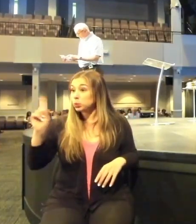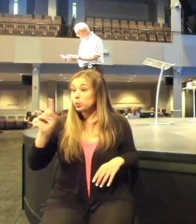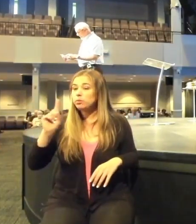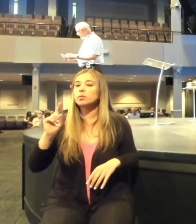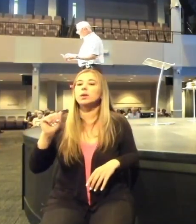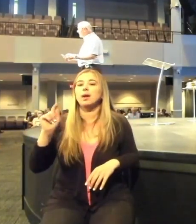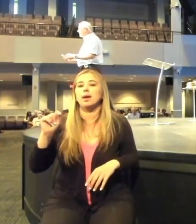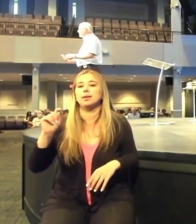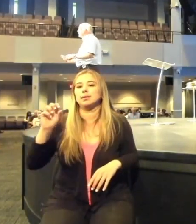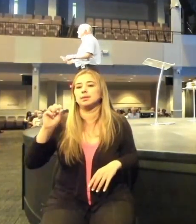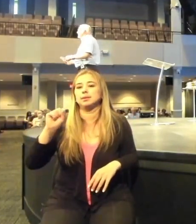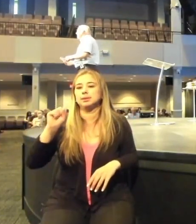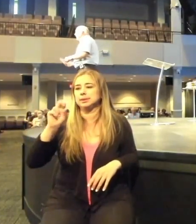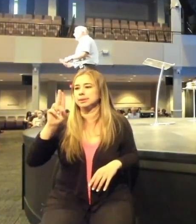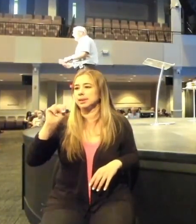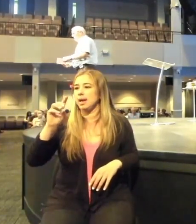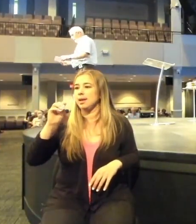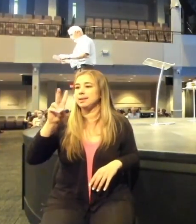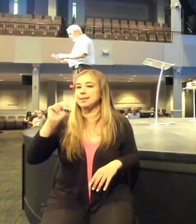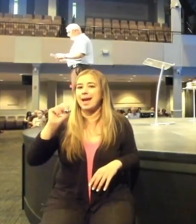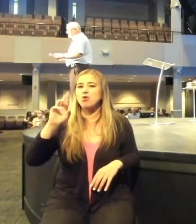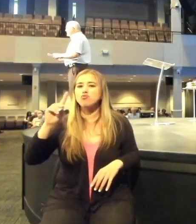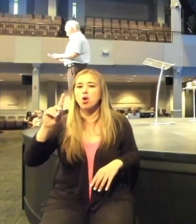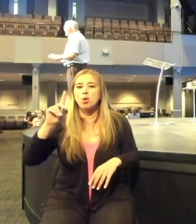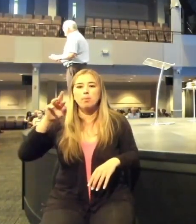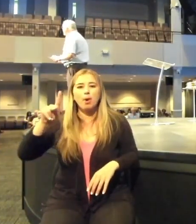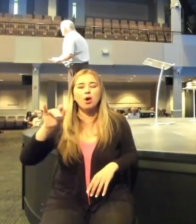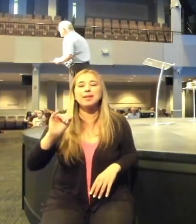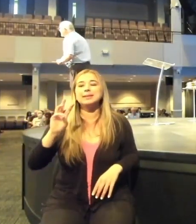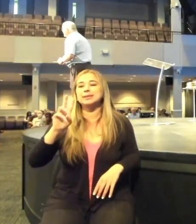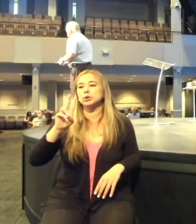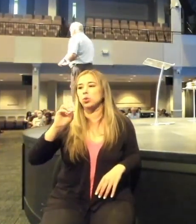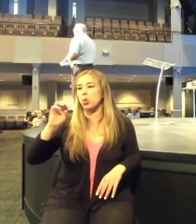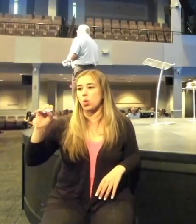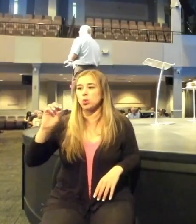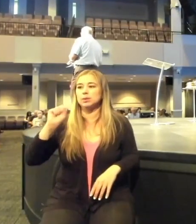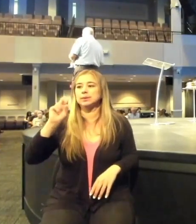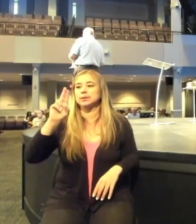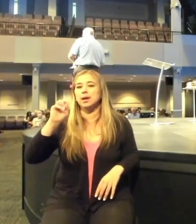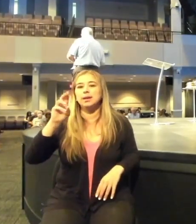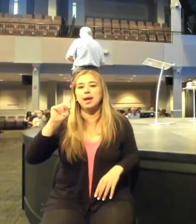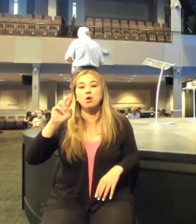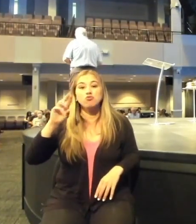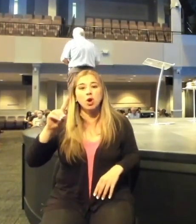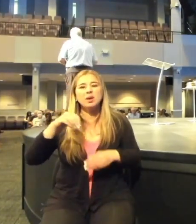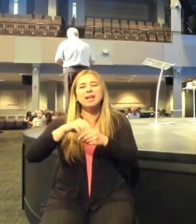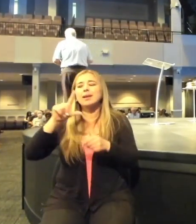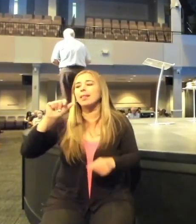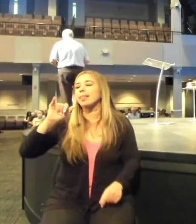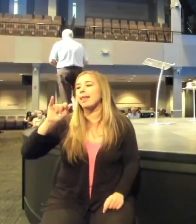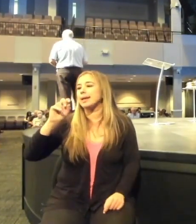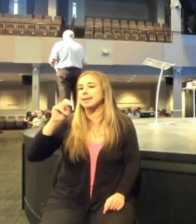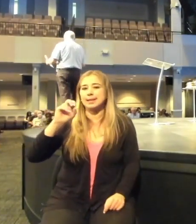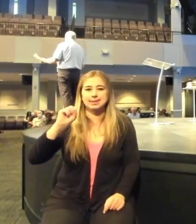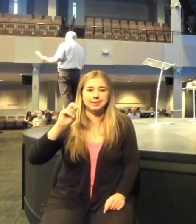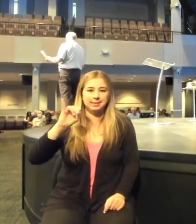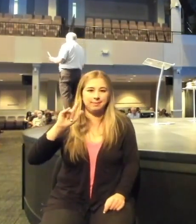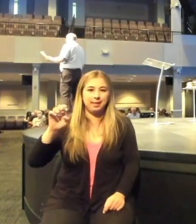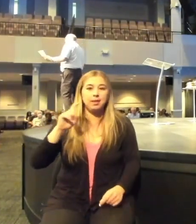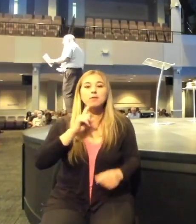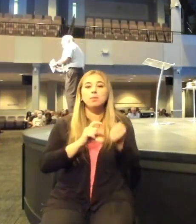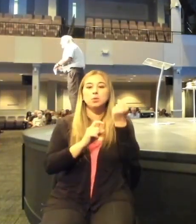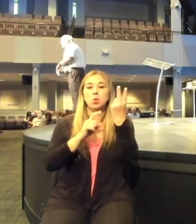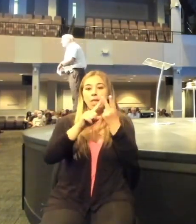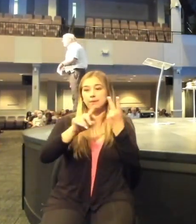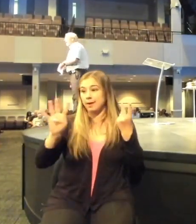the Sundown Road Park, and that's at 6200 Sundown Road in Laytonsville. And it's going to be from noon to